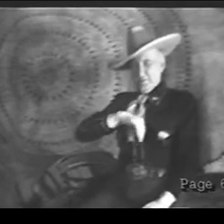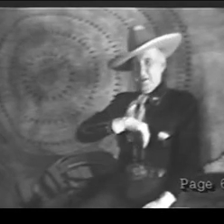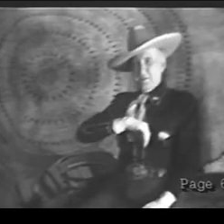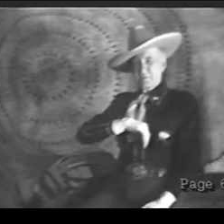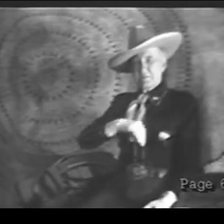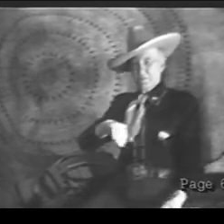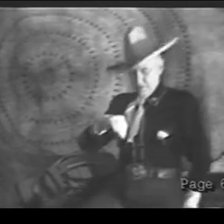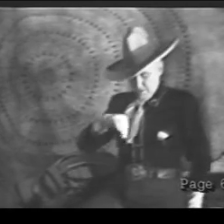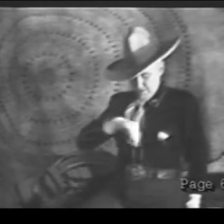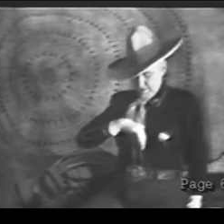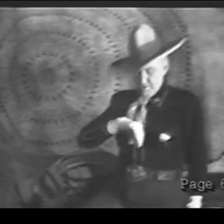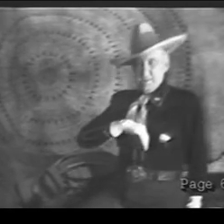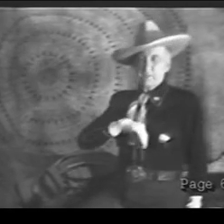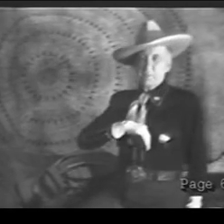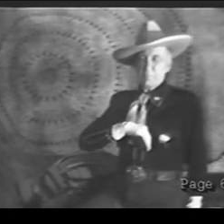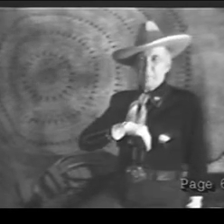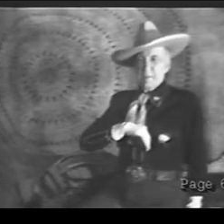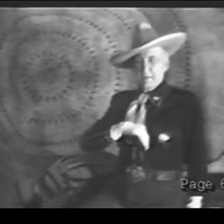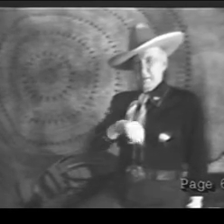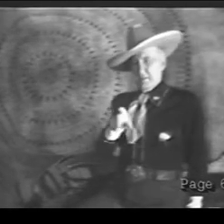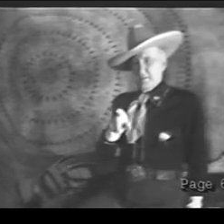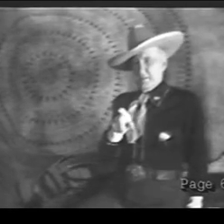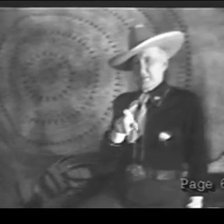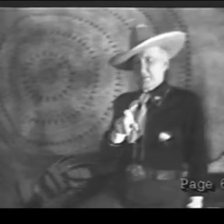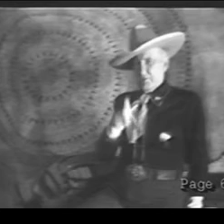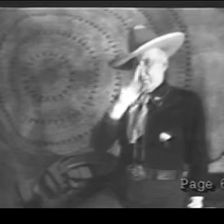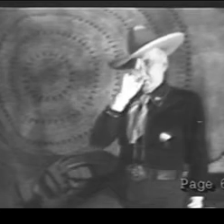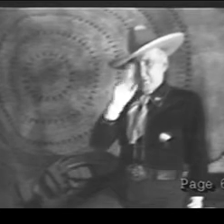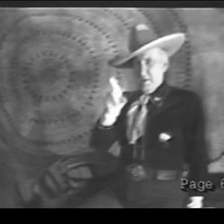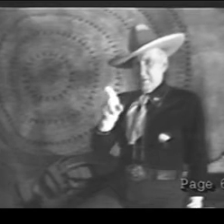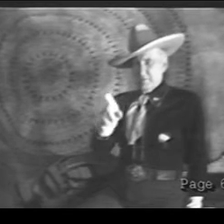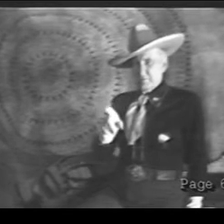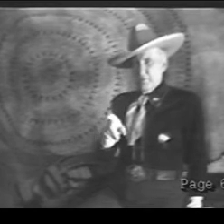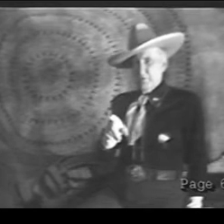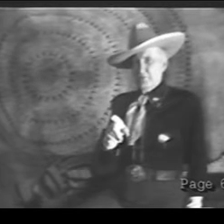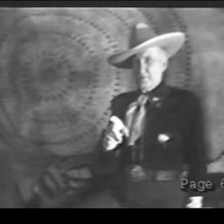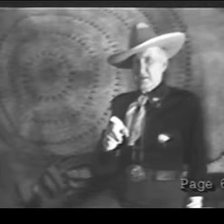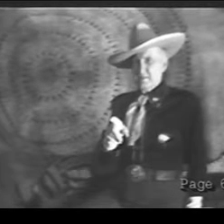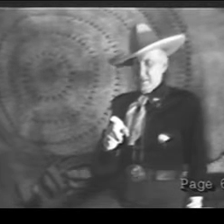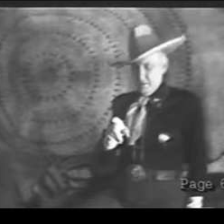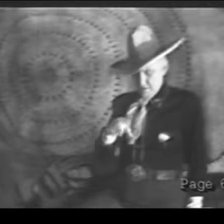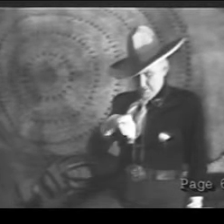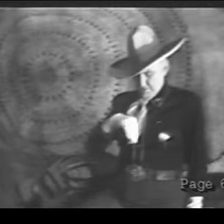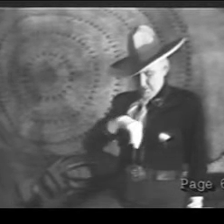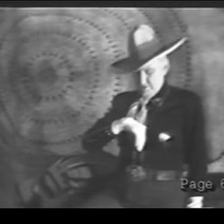Everybody's heart, now you see the heart is here. An Indian doesn't think with his mind. All of his signs are that he